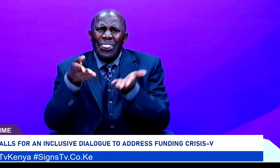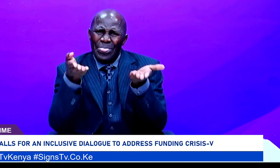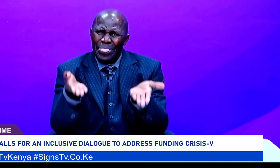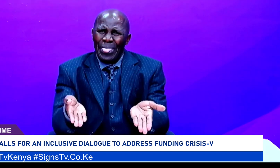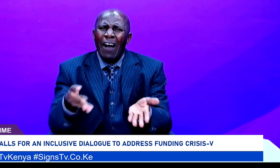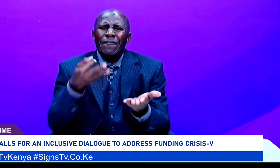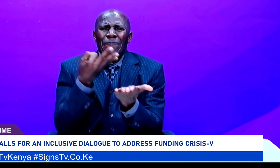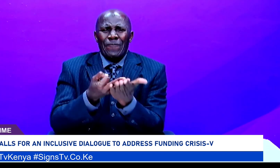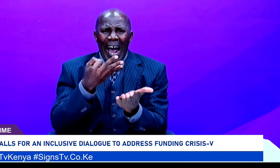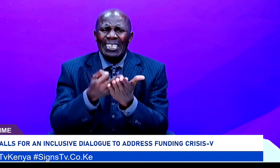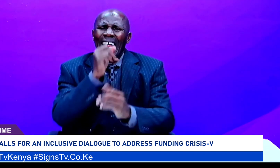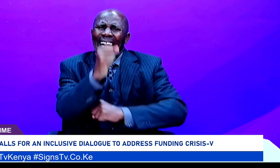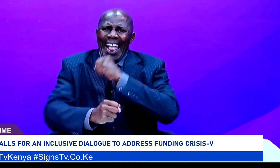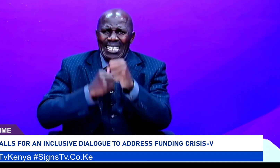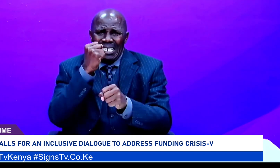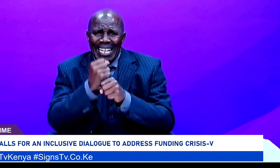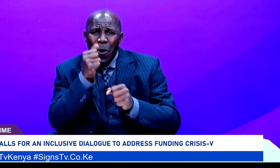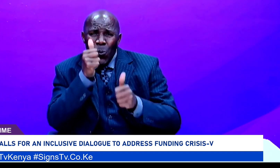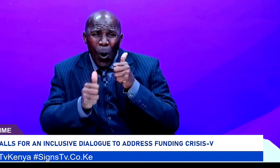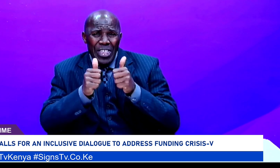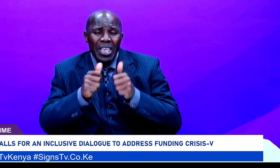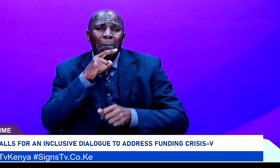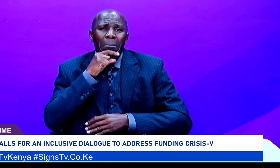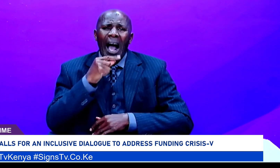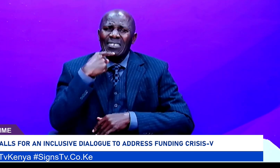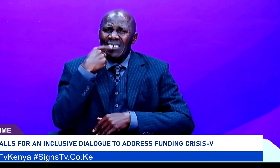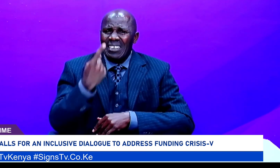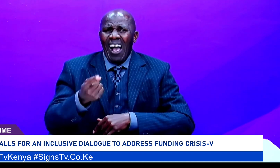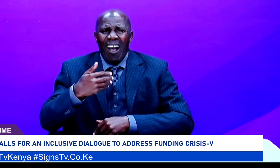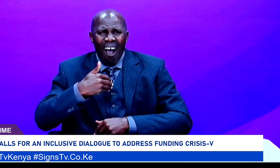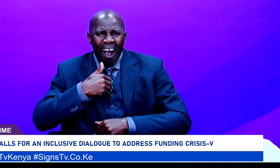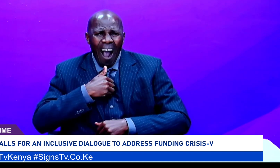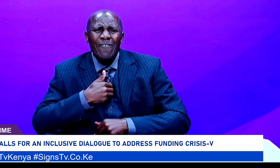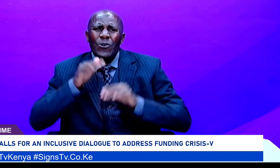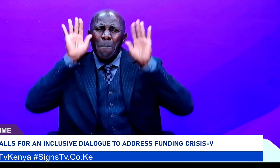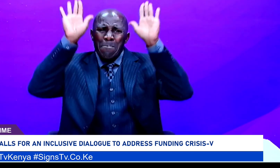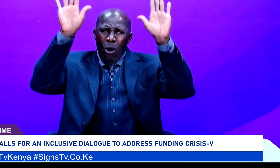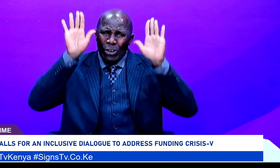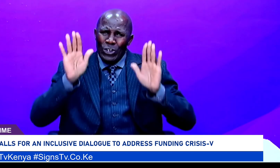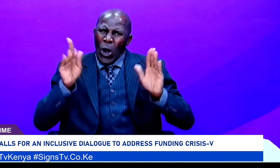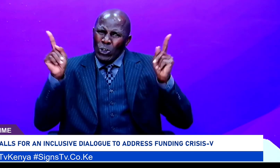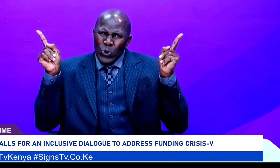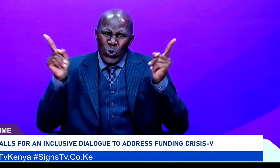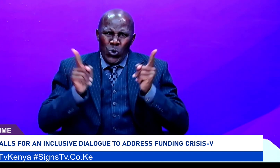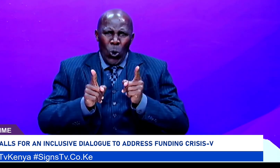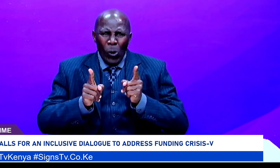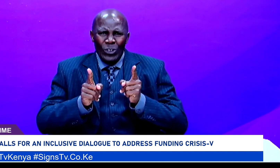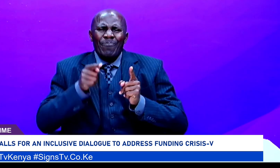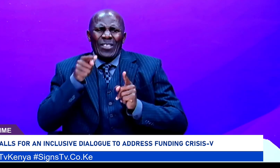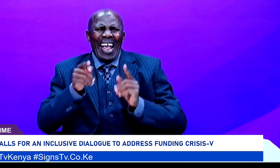current financial year, which he says has a significant shortfall and has zero funded critical